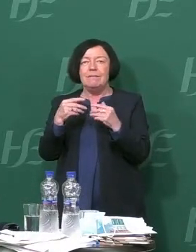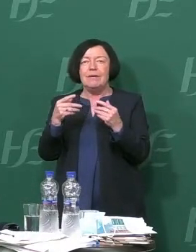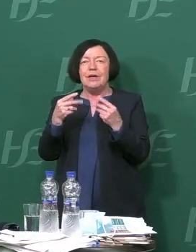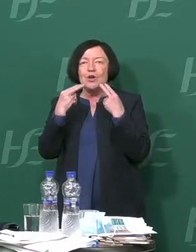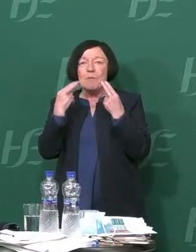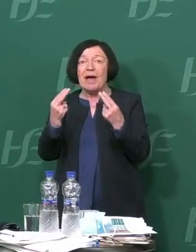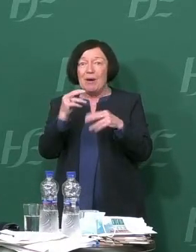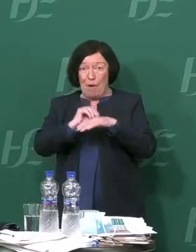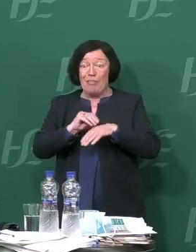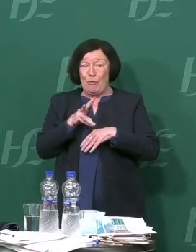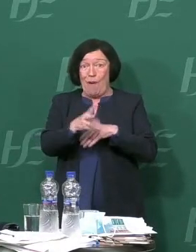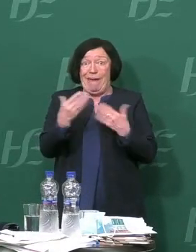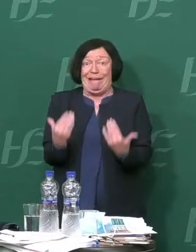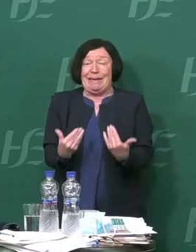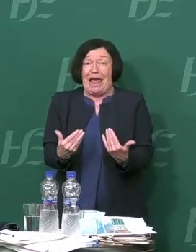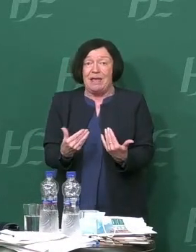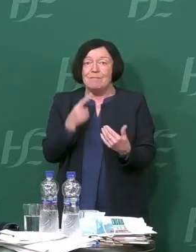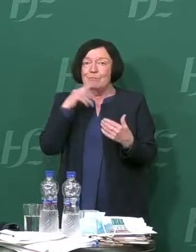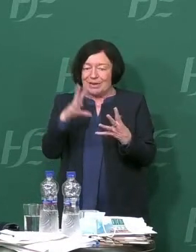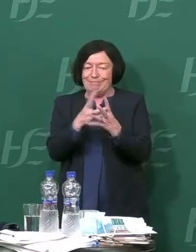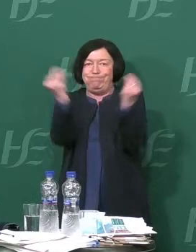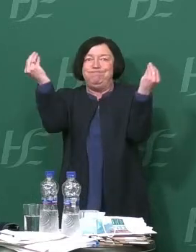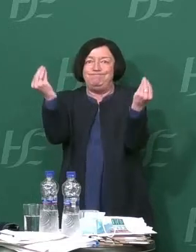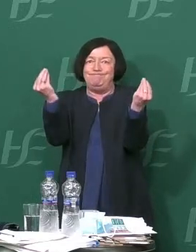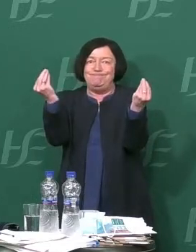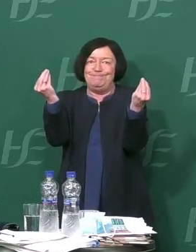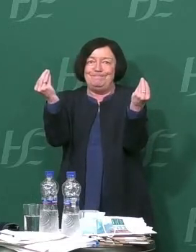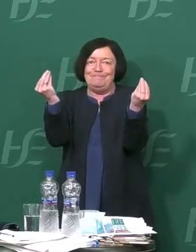we're on the route to it, but it can slip away very quickly.